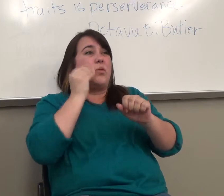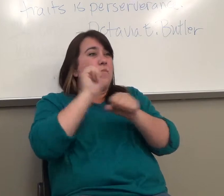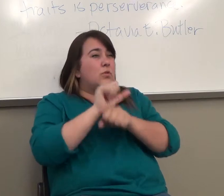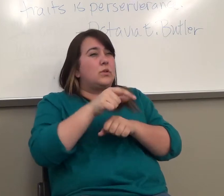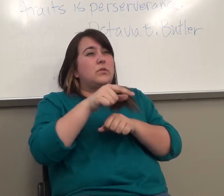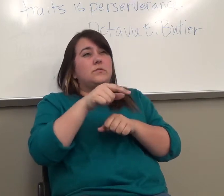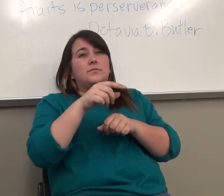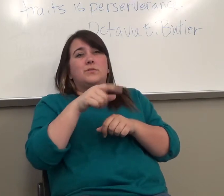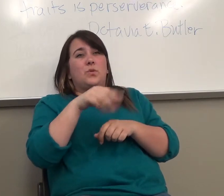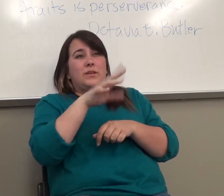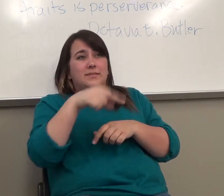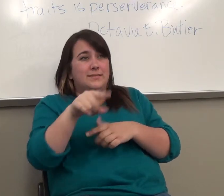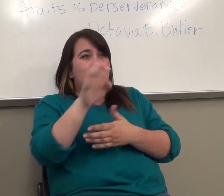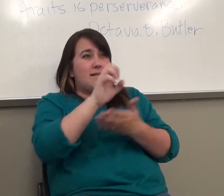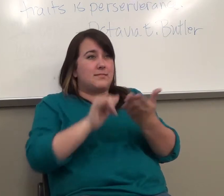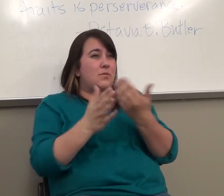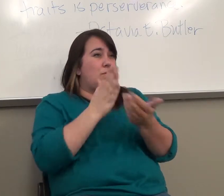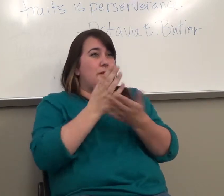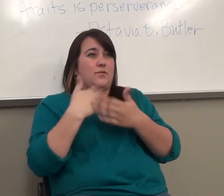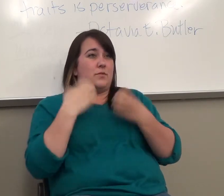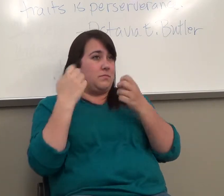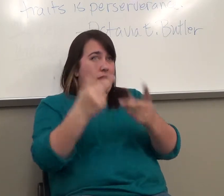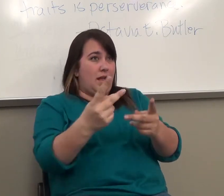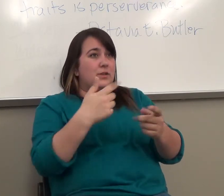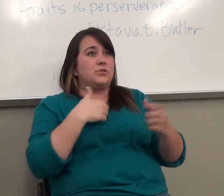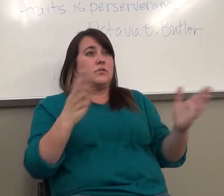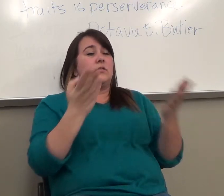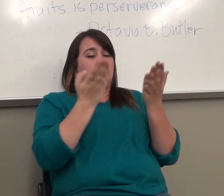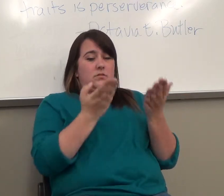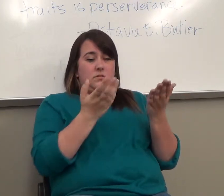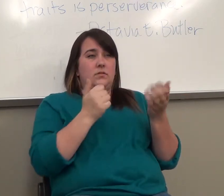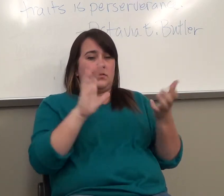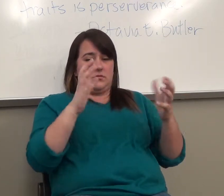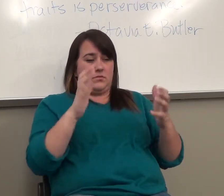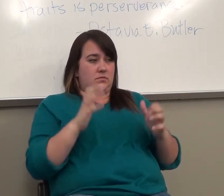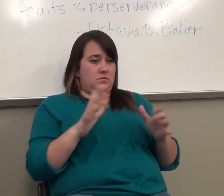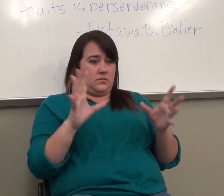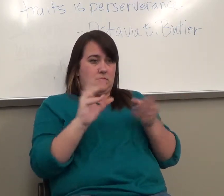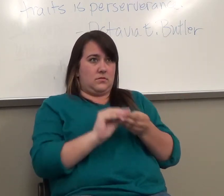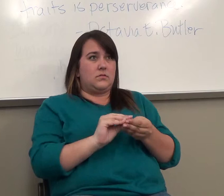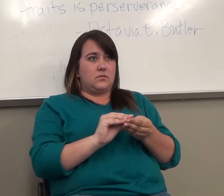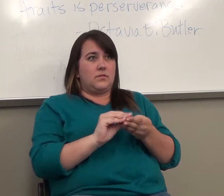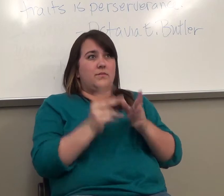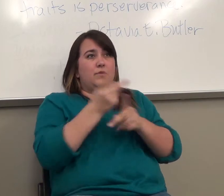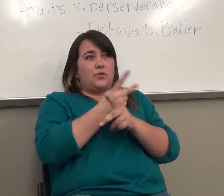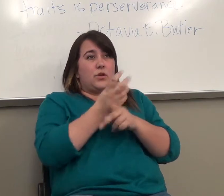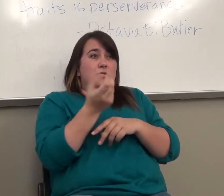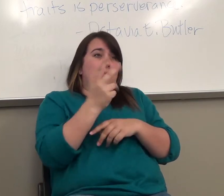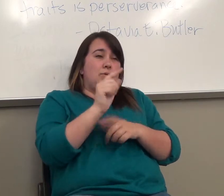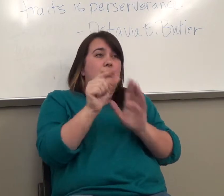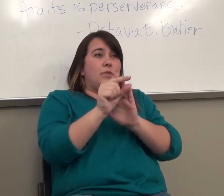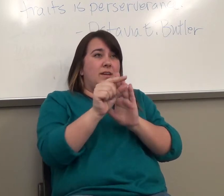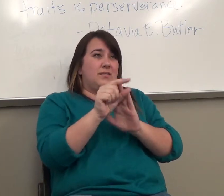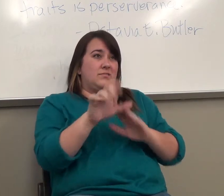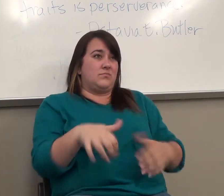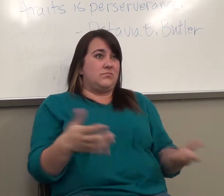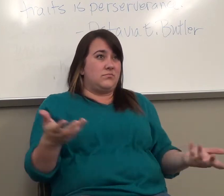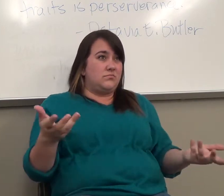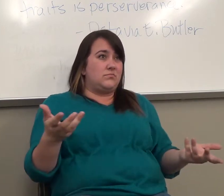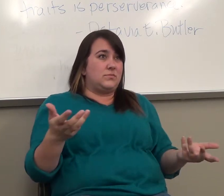grade. Okay? So that's why I don't put this in here, because you need to do it. Okay?